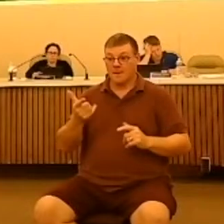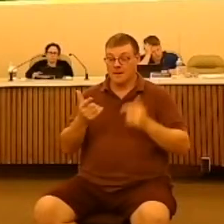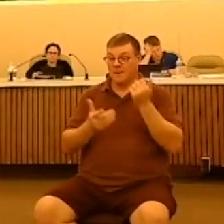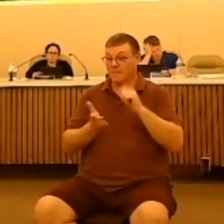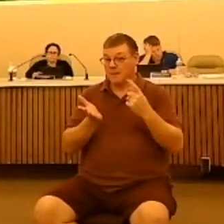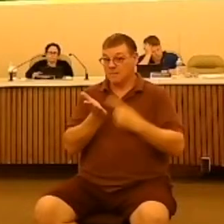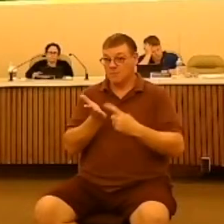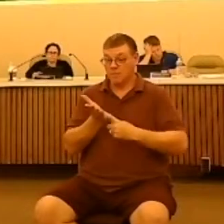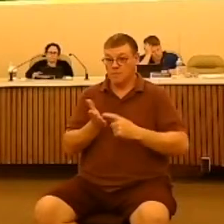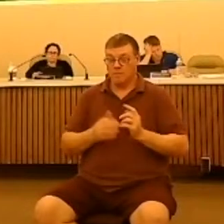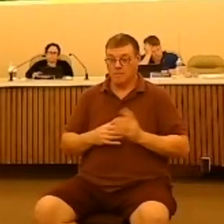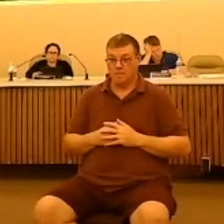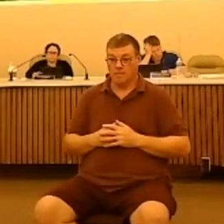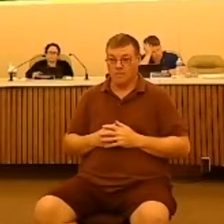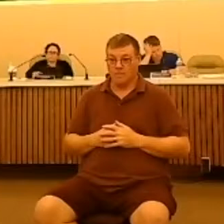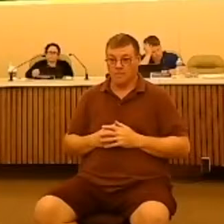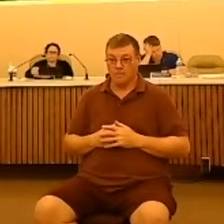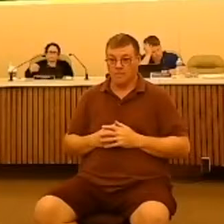discussion?